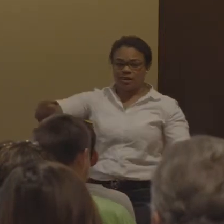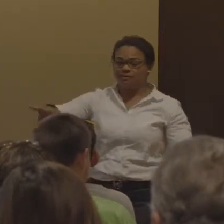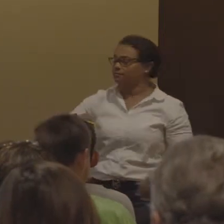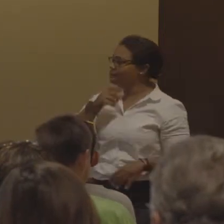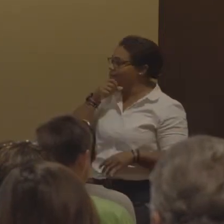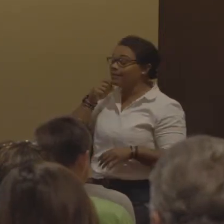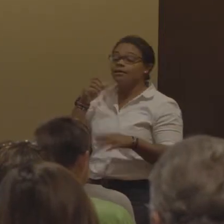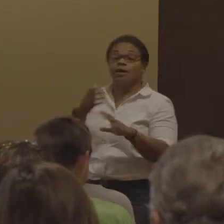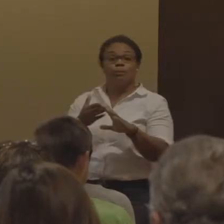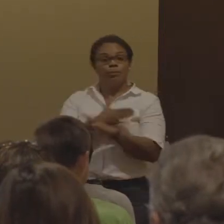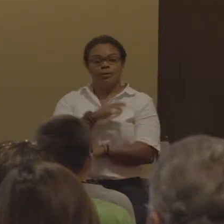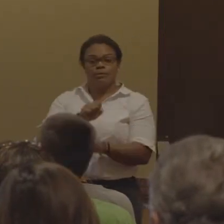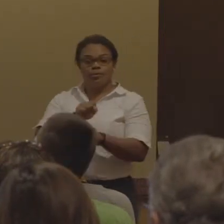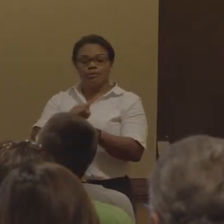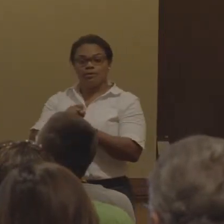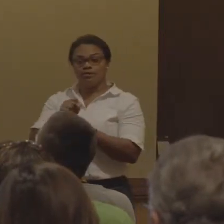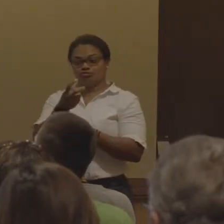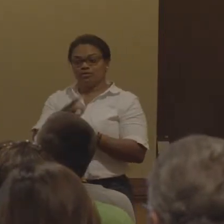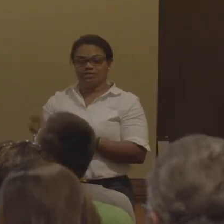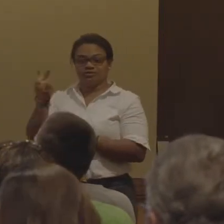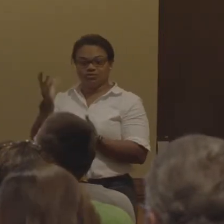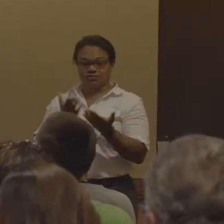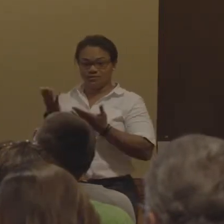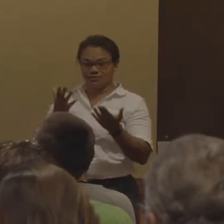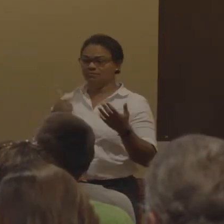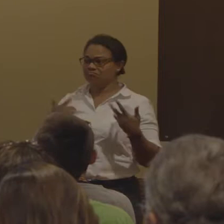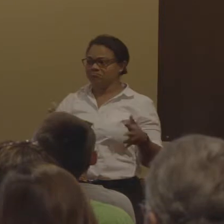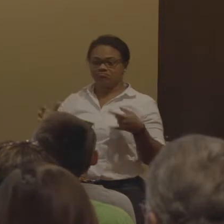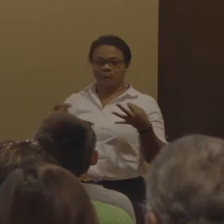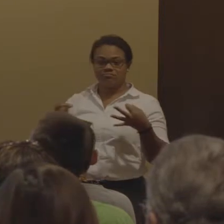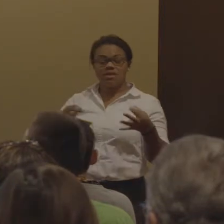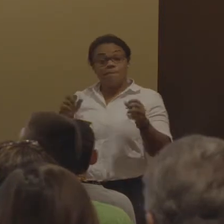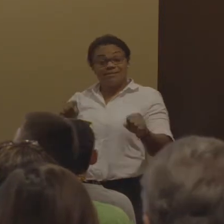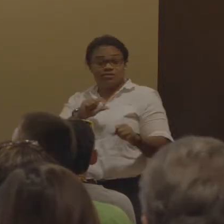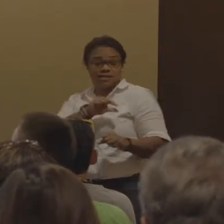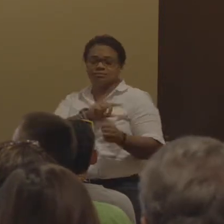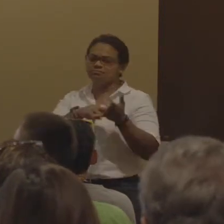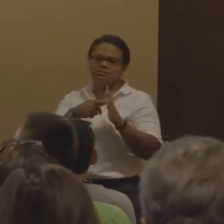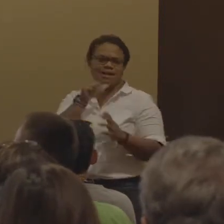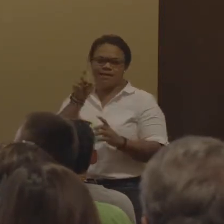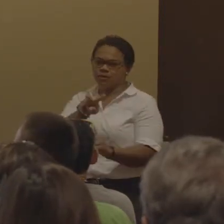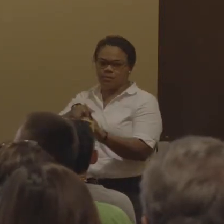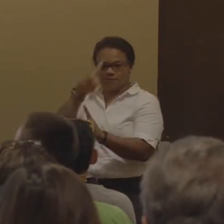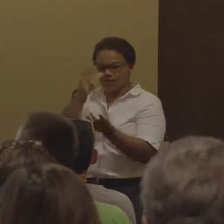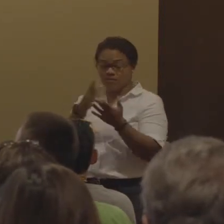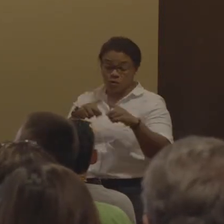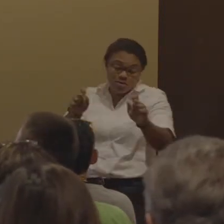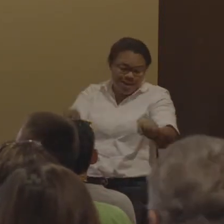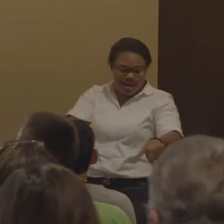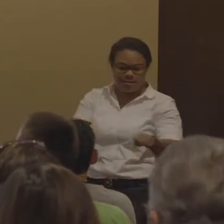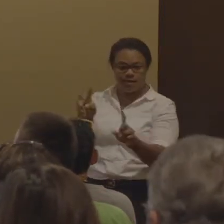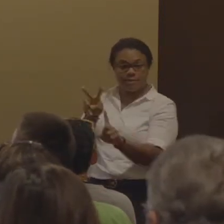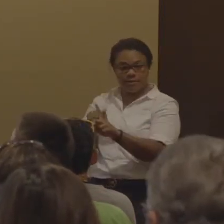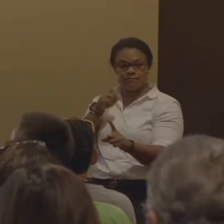So, the pre-employment transition services, as I talked about, potentially eligible, that means you don't have to apply for services, but you can apply for services